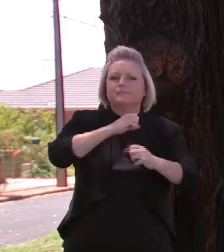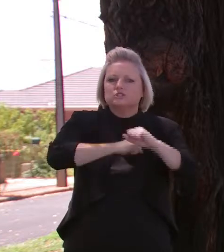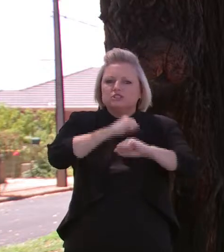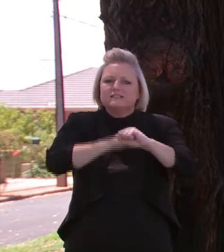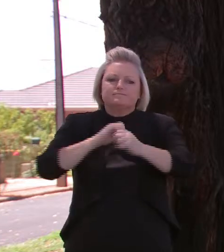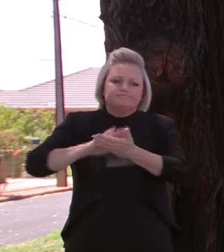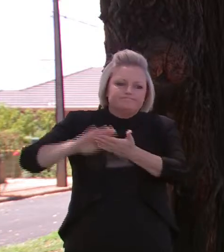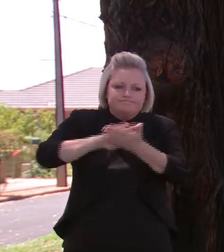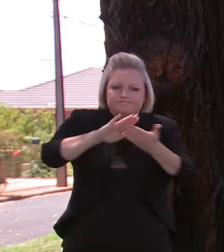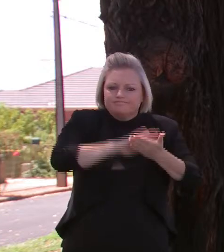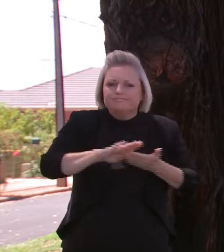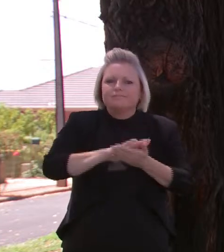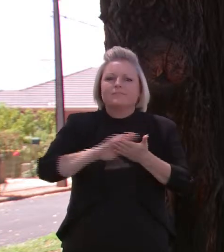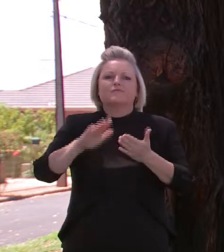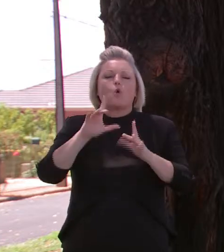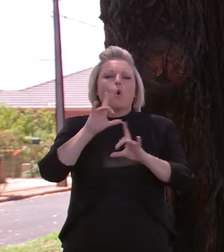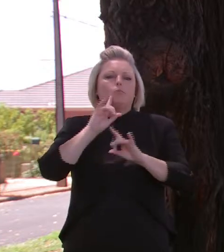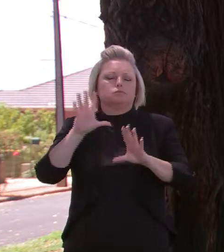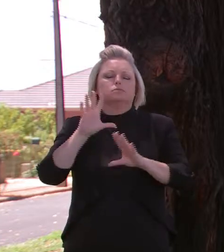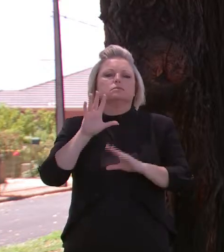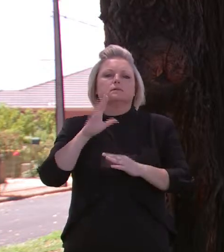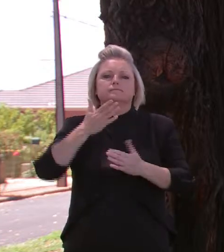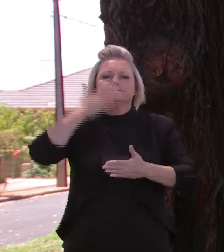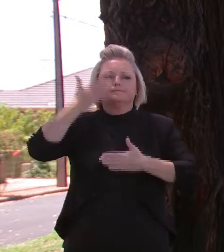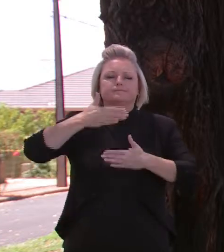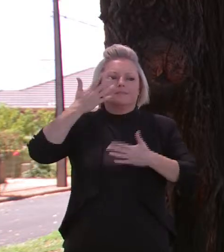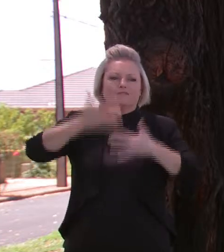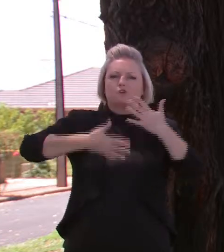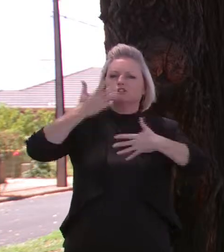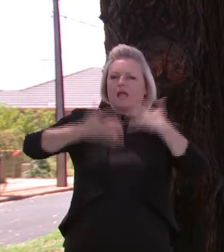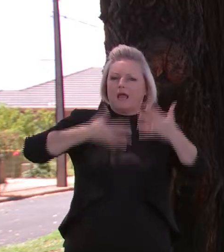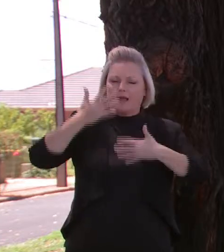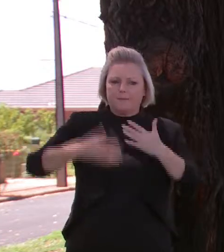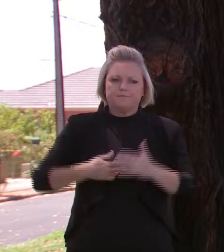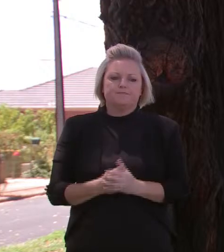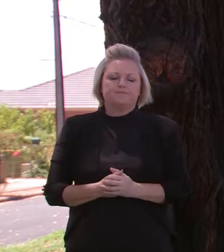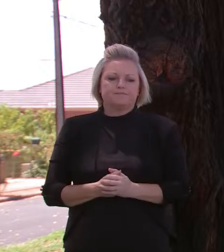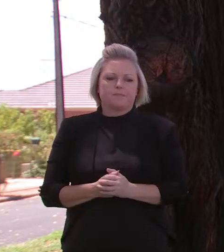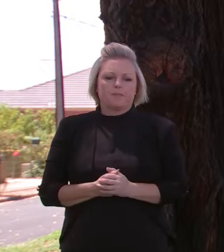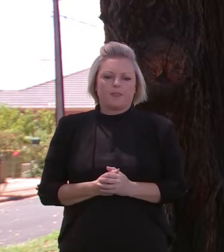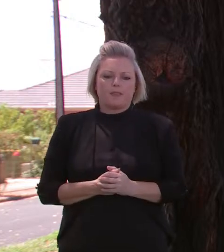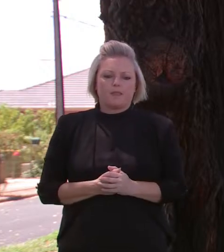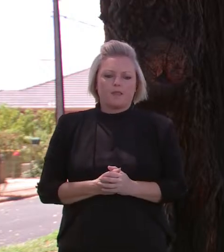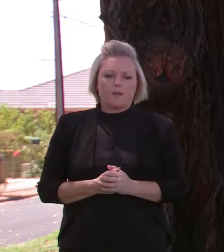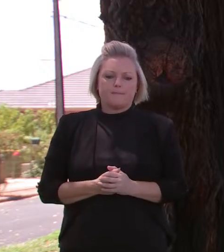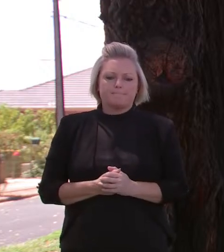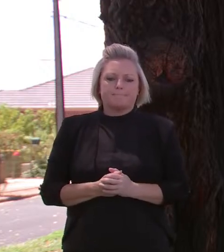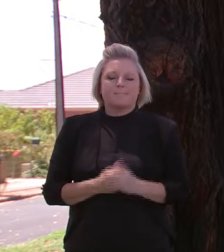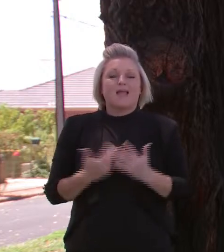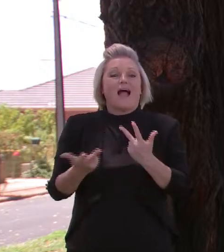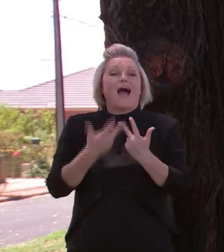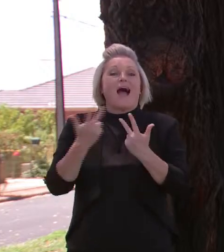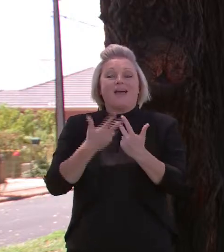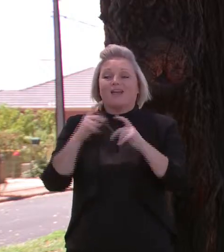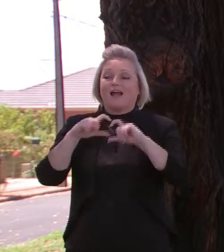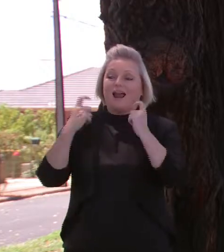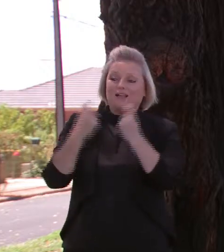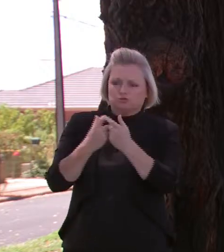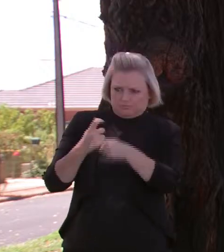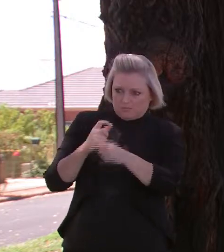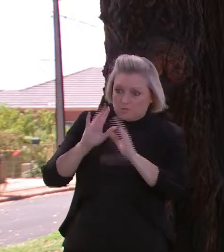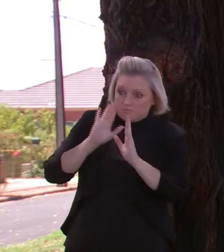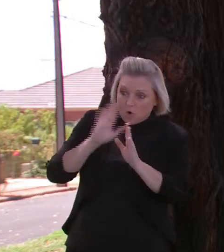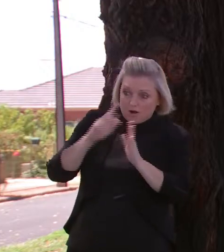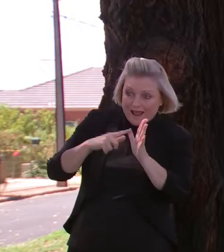the schools that's opening this week, all of their air conditioners are top-notch modern air conditioners, so they don't have the same need